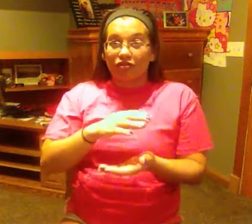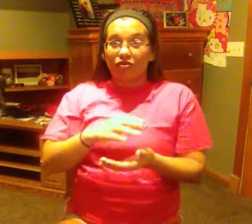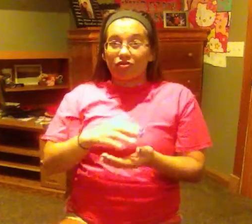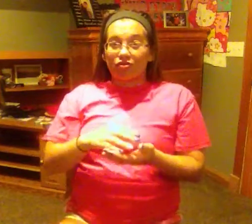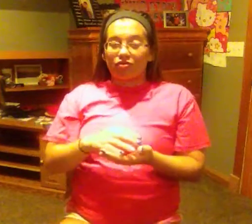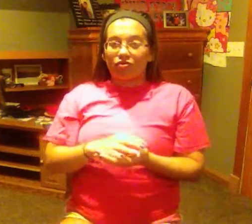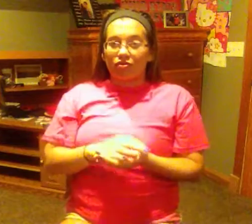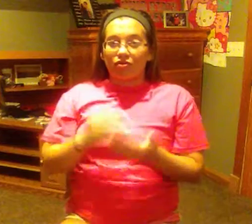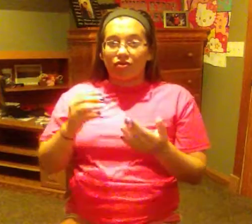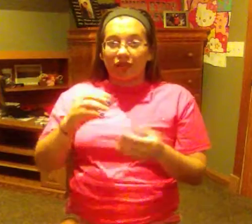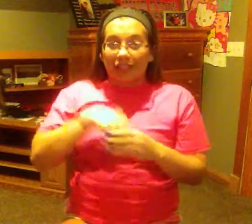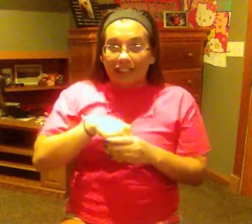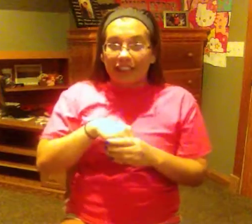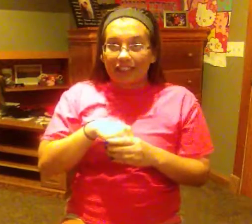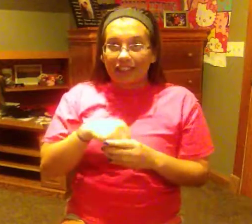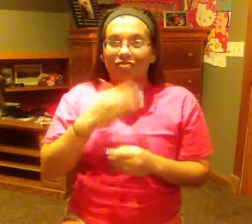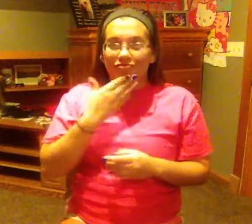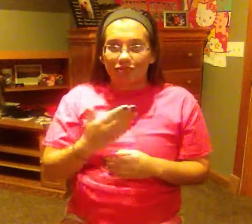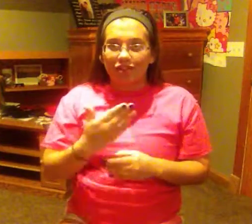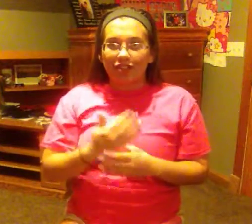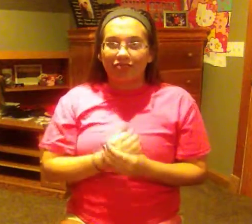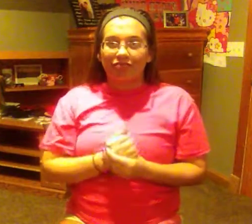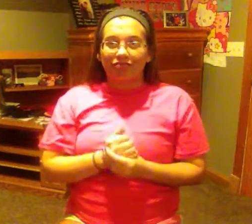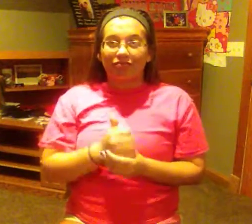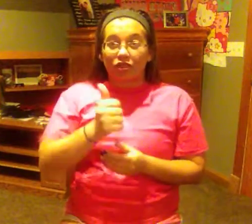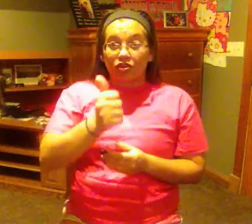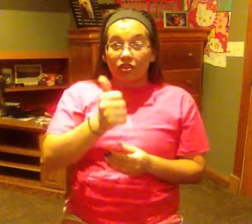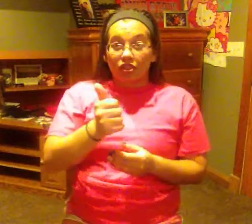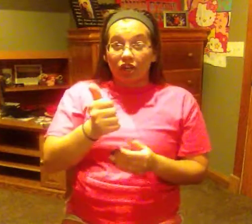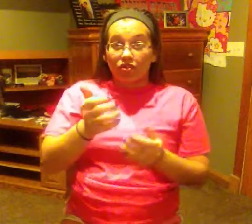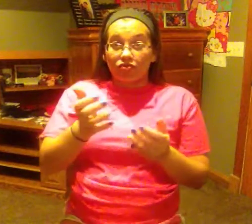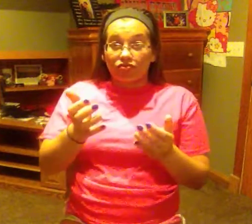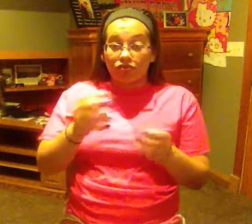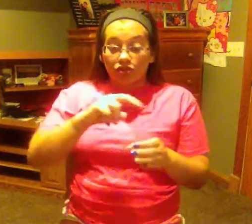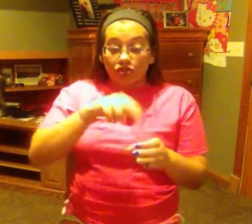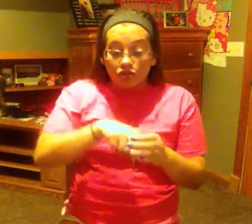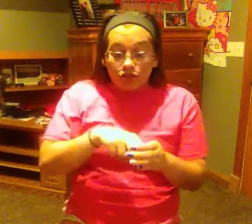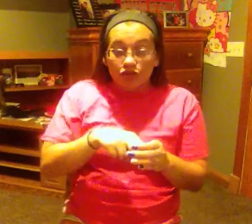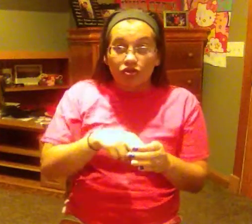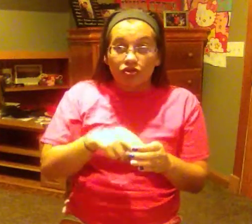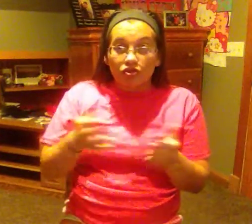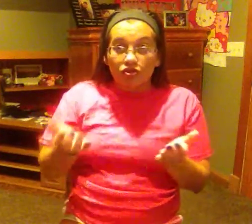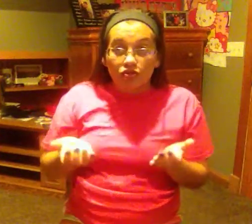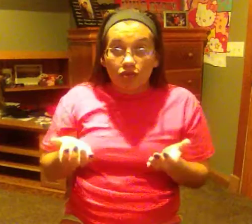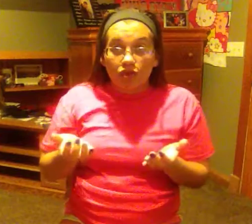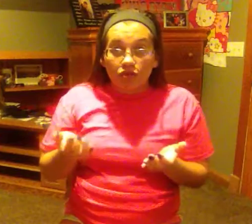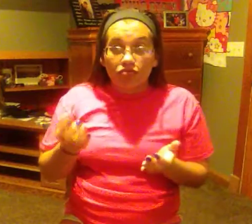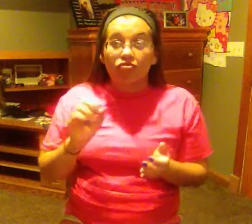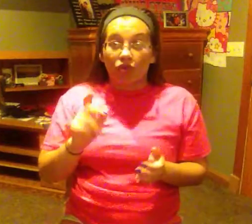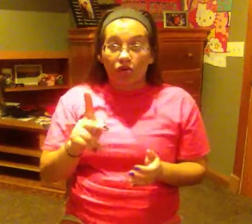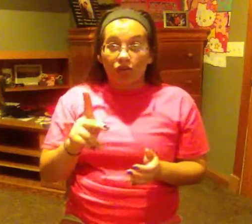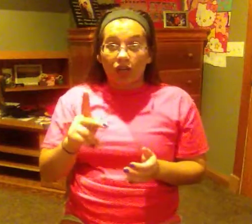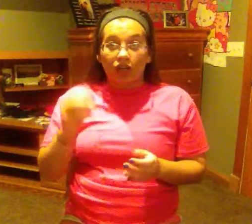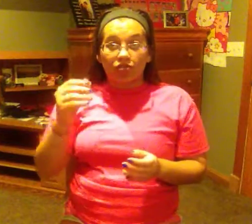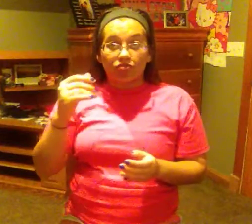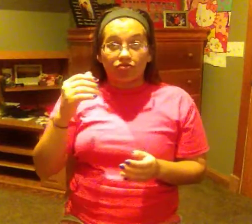serve others while you serve your country, or get a head start on your medical career while letting the Guard help pay for your education, talk to a